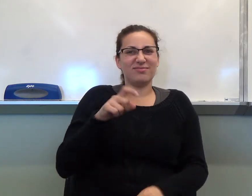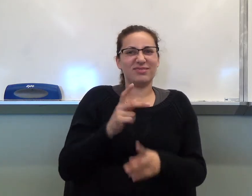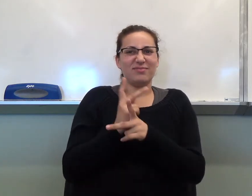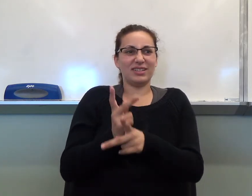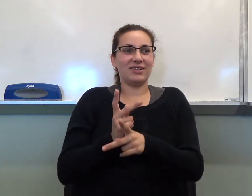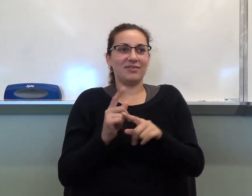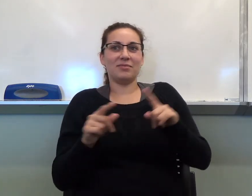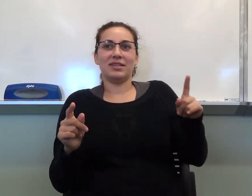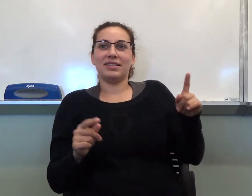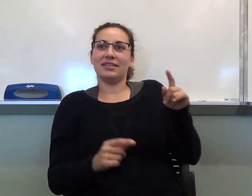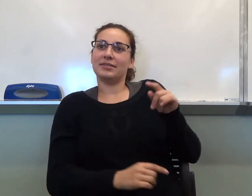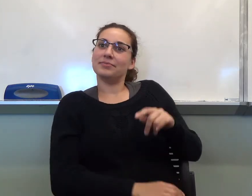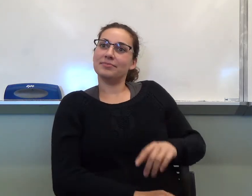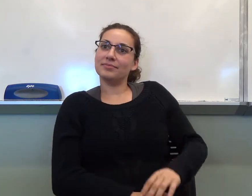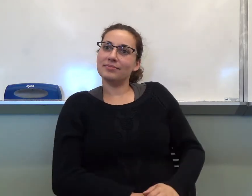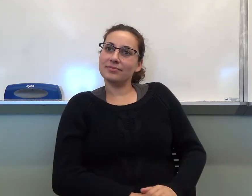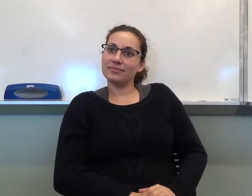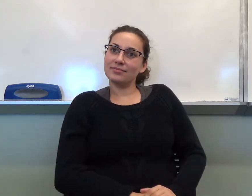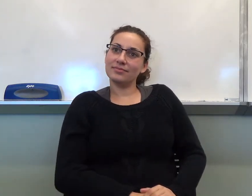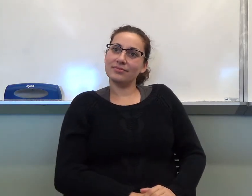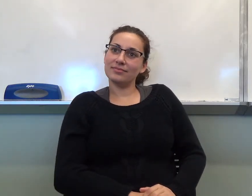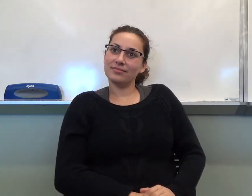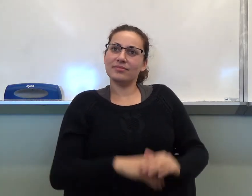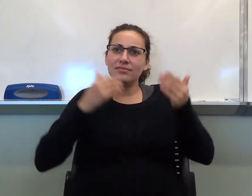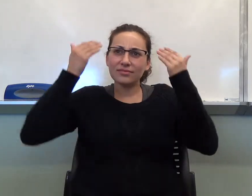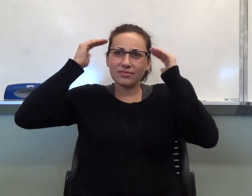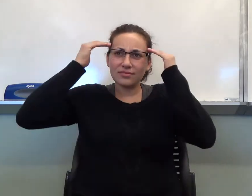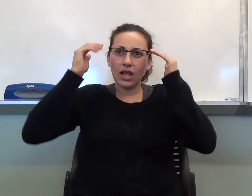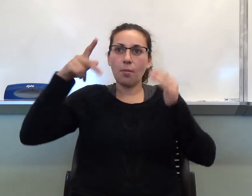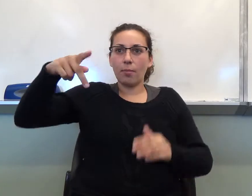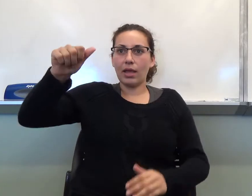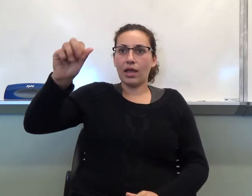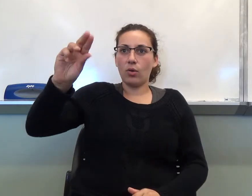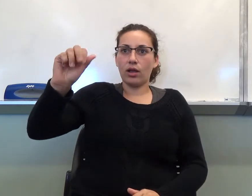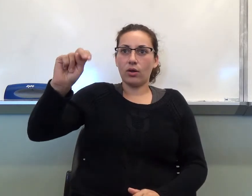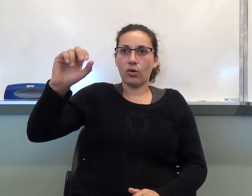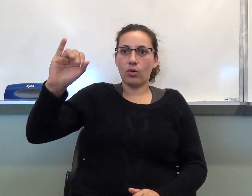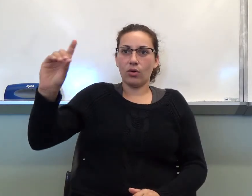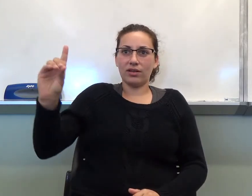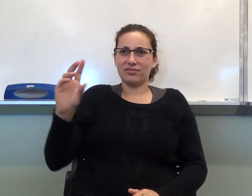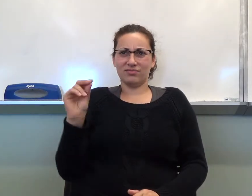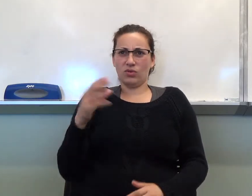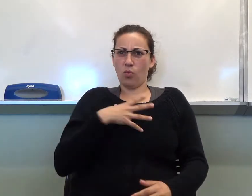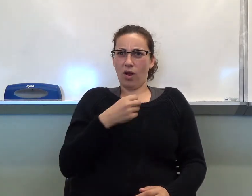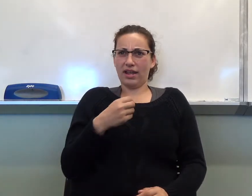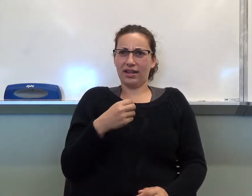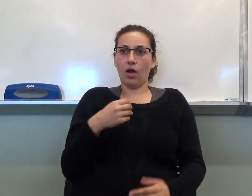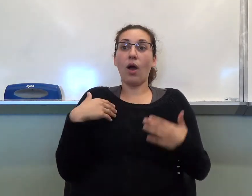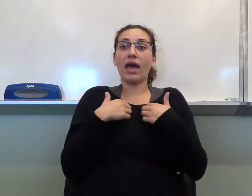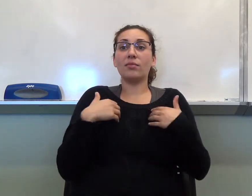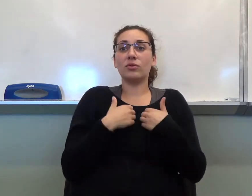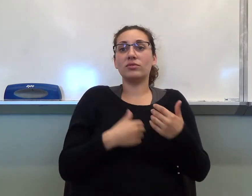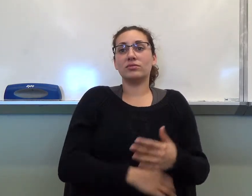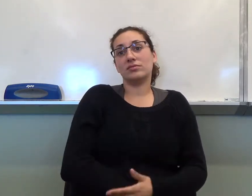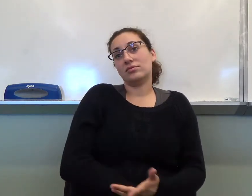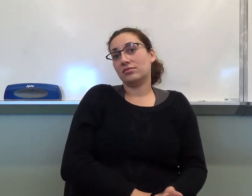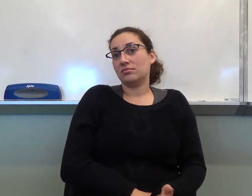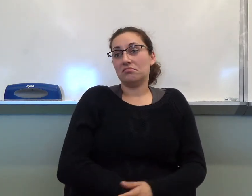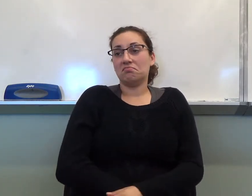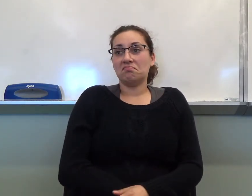Okay. Yeah, that's what's weird about this. I mean, just a simple little error in units costs us $500 million, you